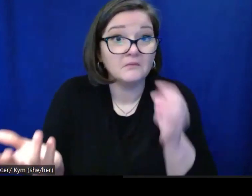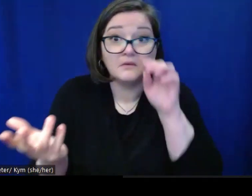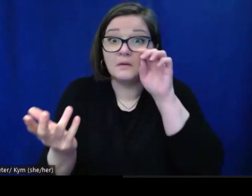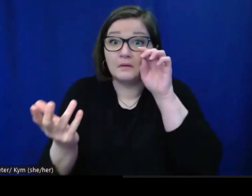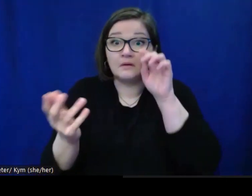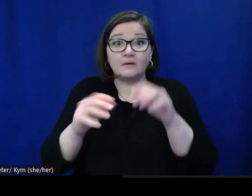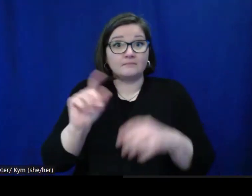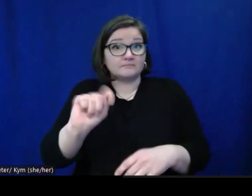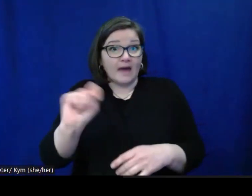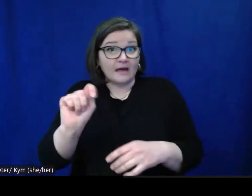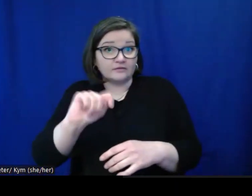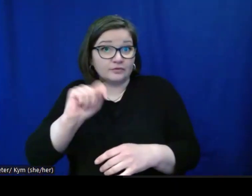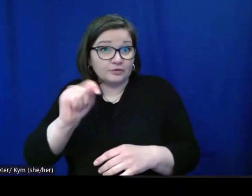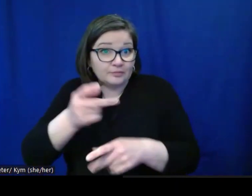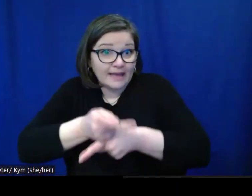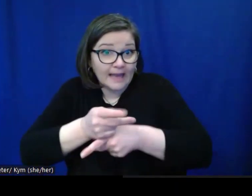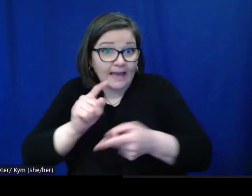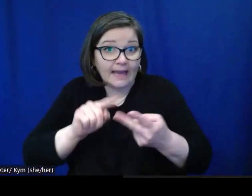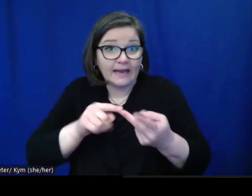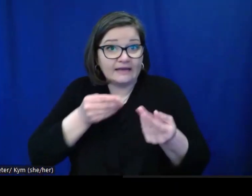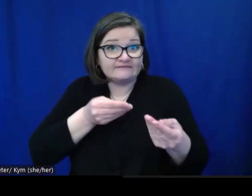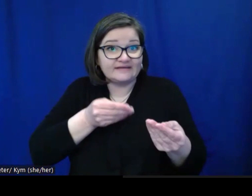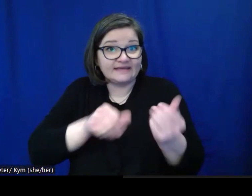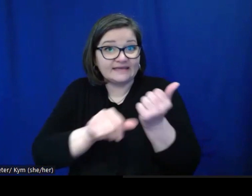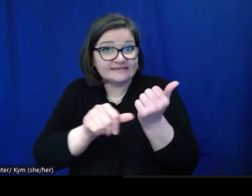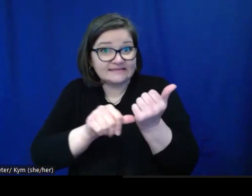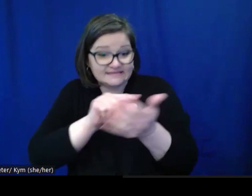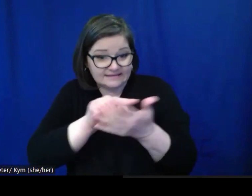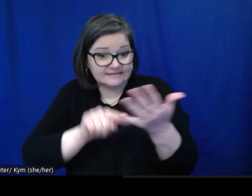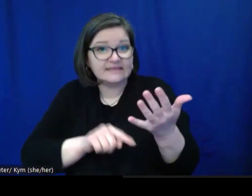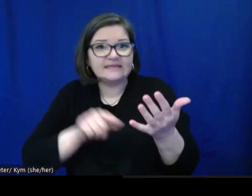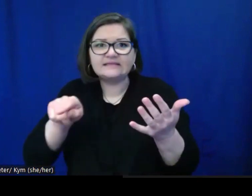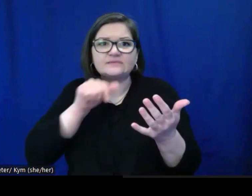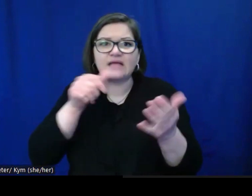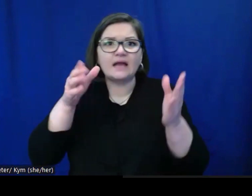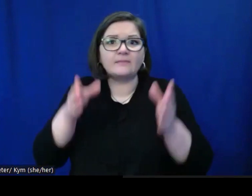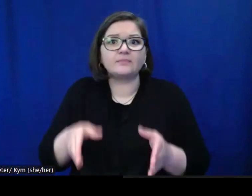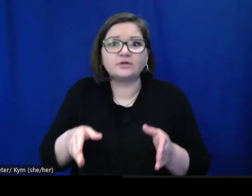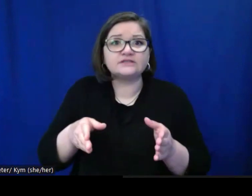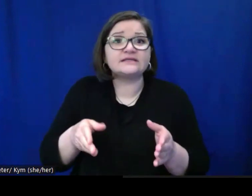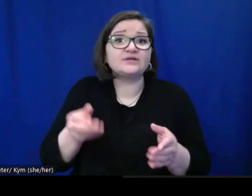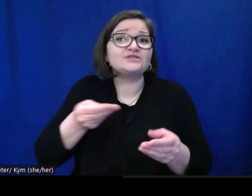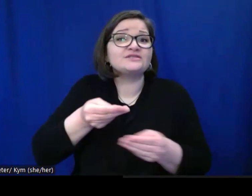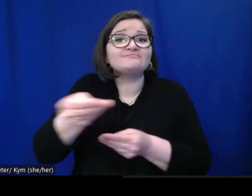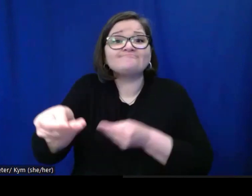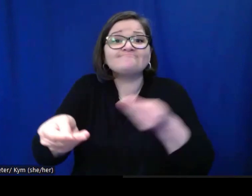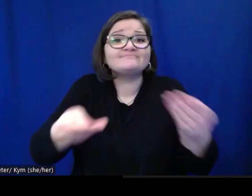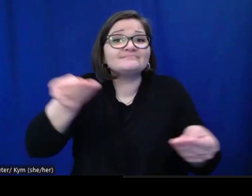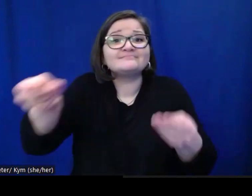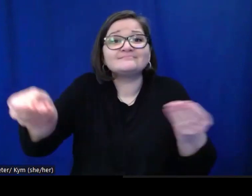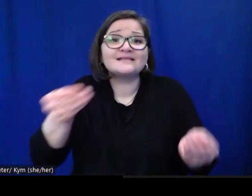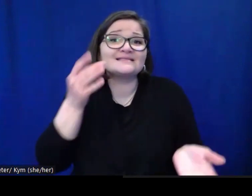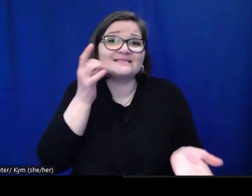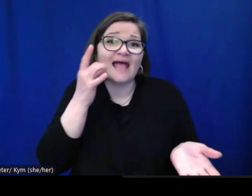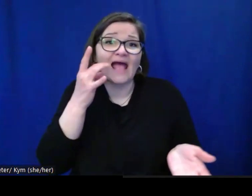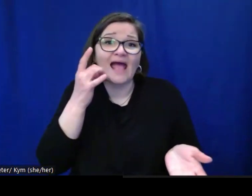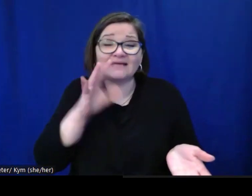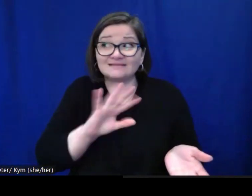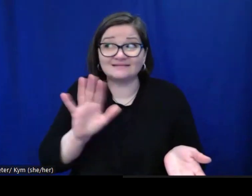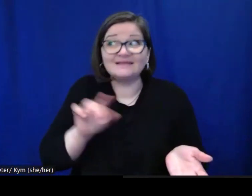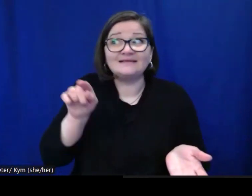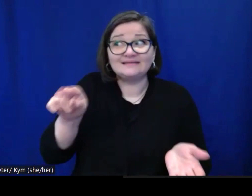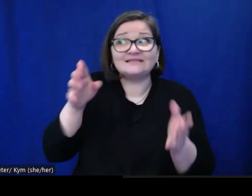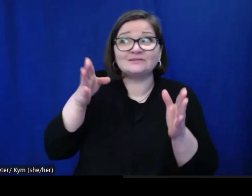incontinent care, feeding assistance. I mean, this wasn't somebody that was just handing out snacks to folks. This was